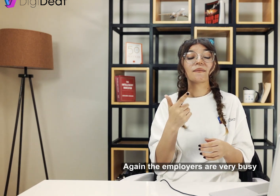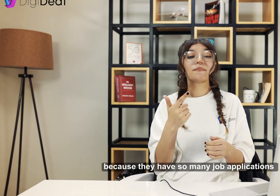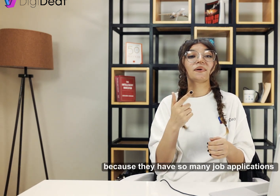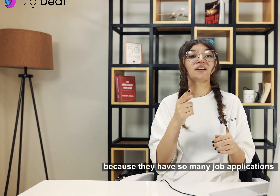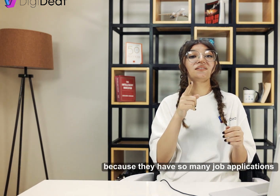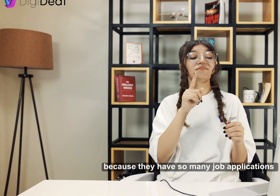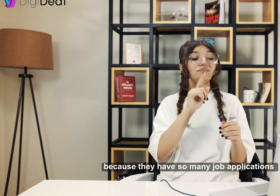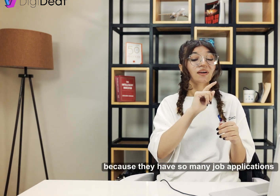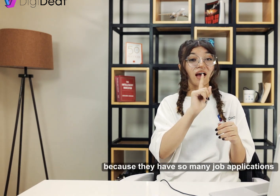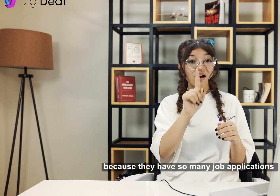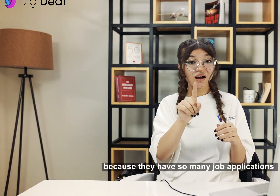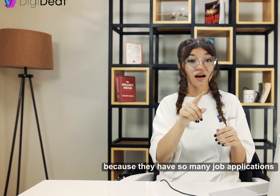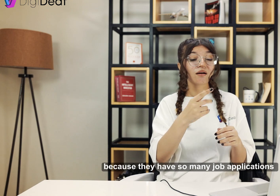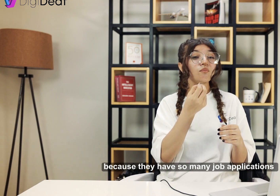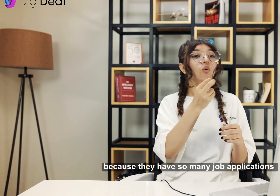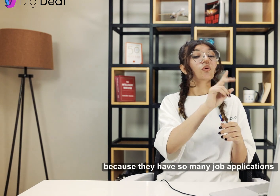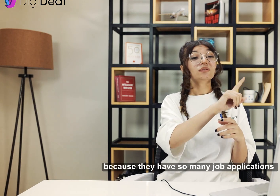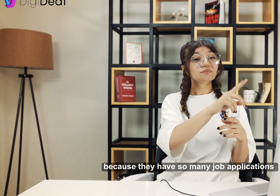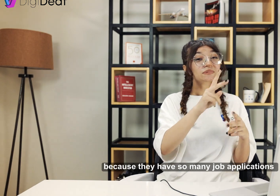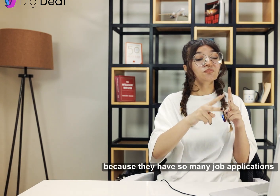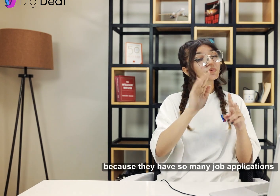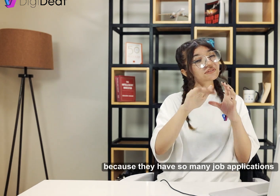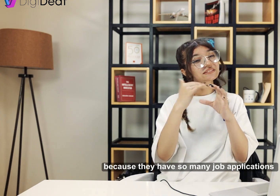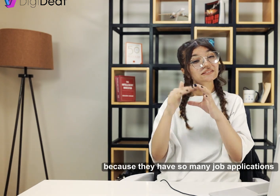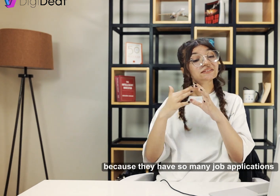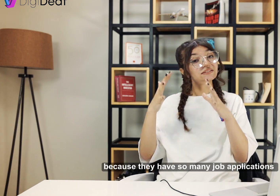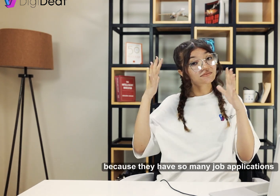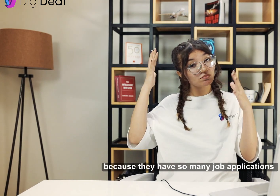because they have so many job applications.